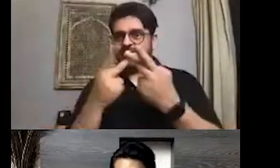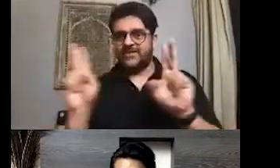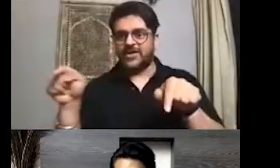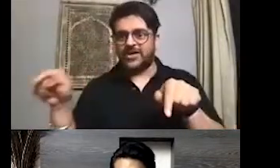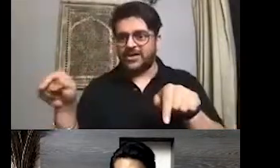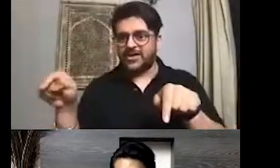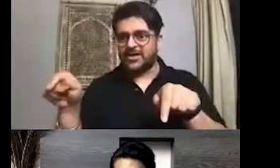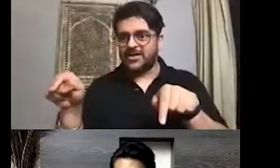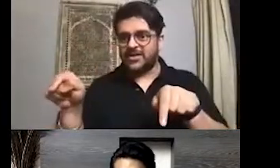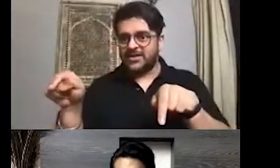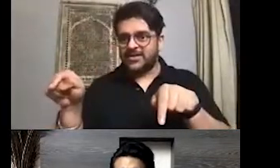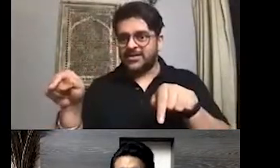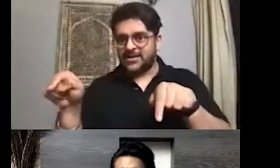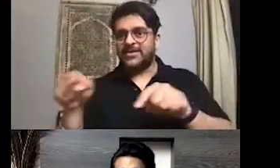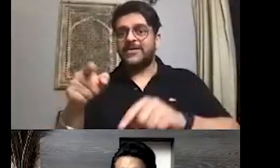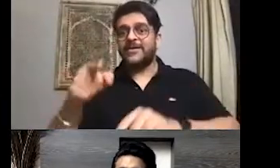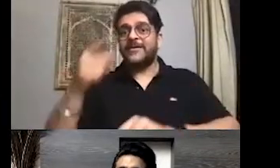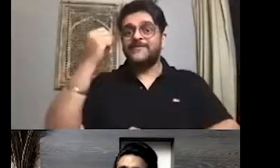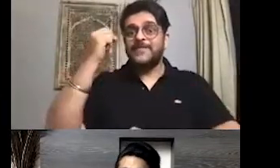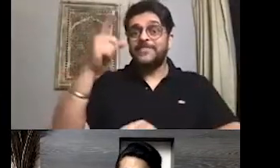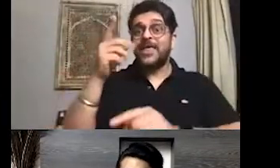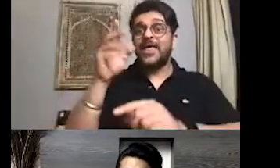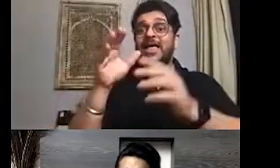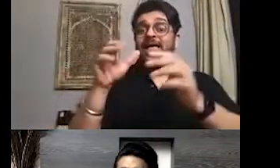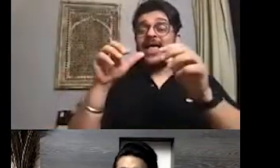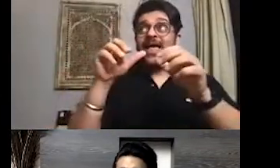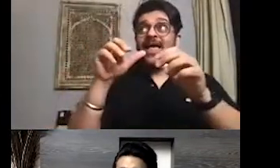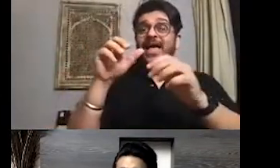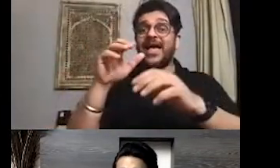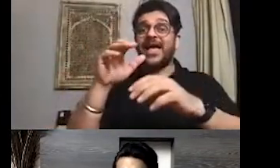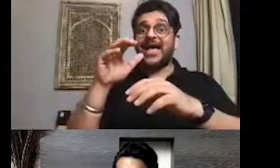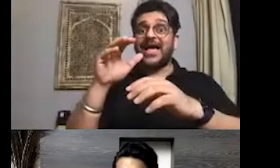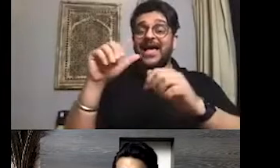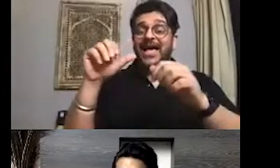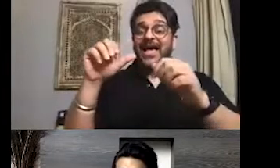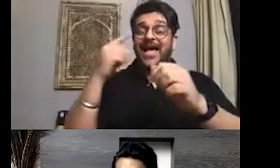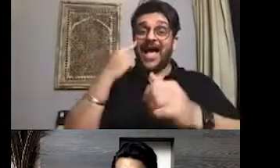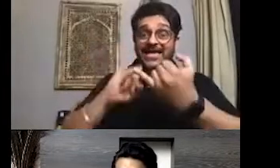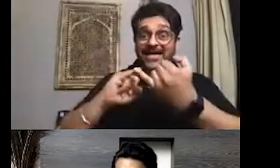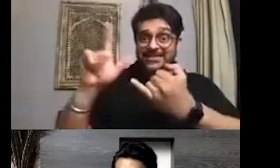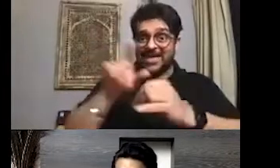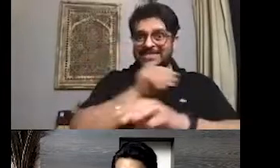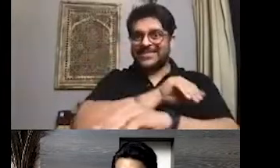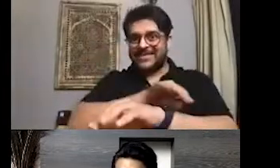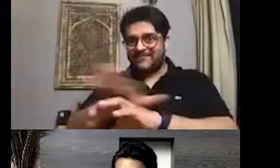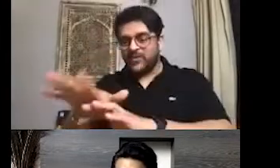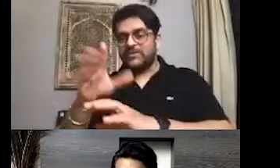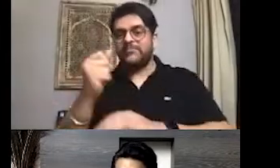use both hands to sign alphabets. So it's quite different here.